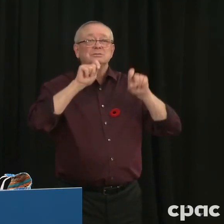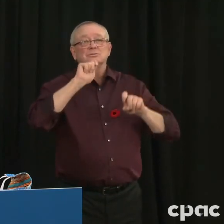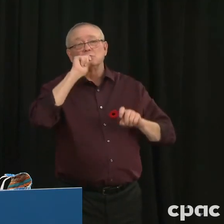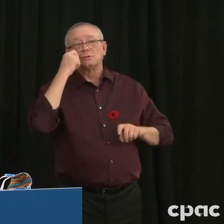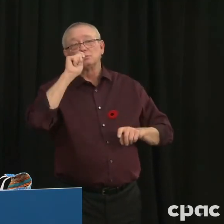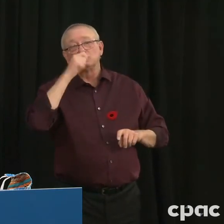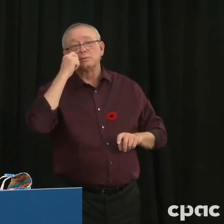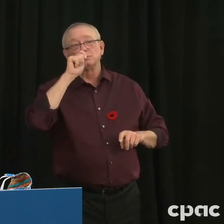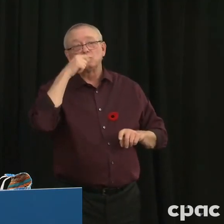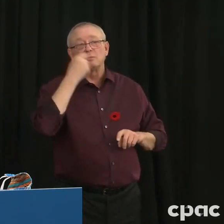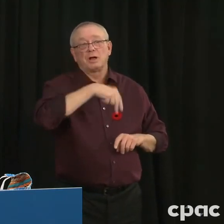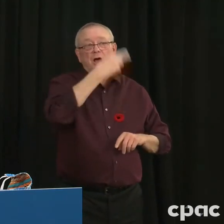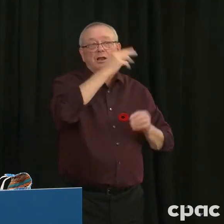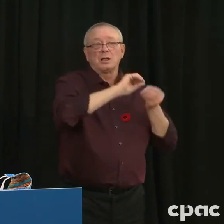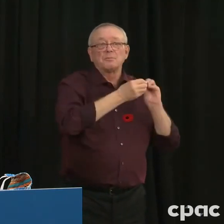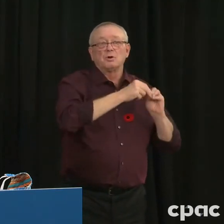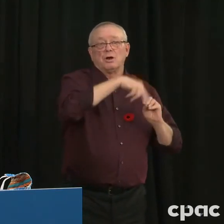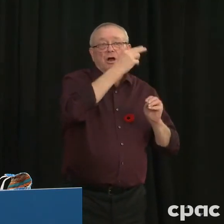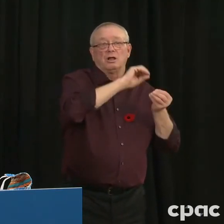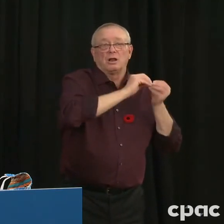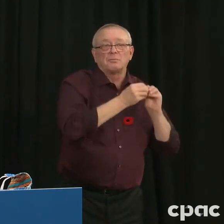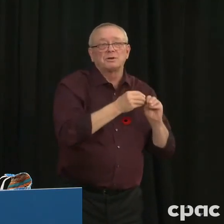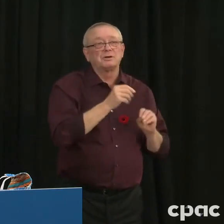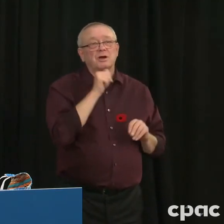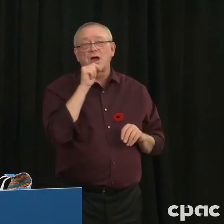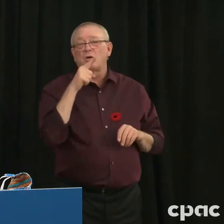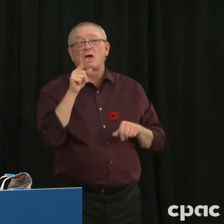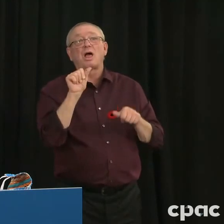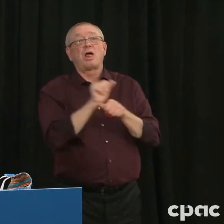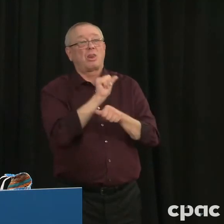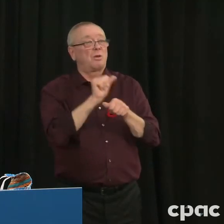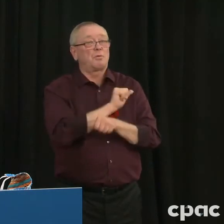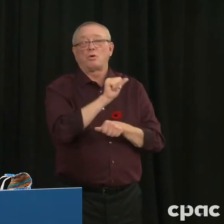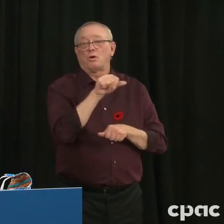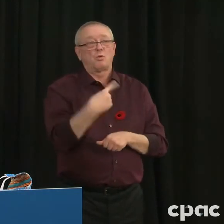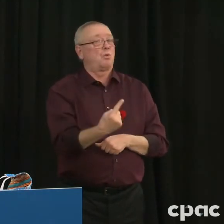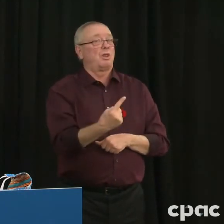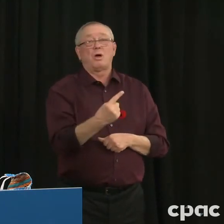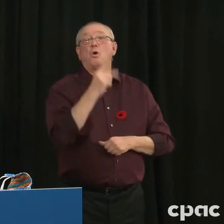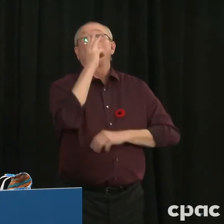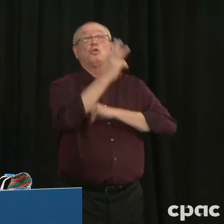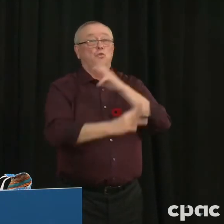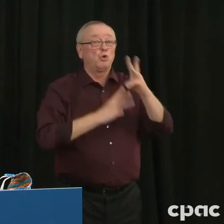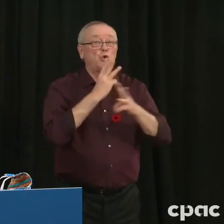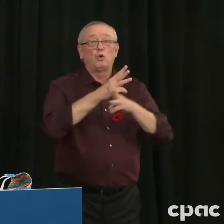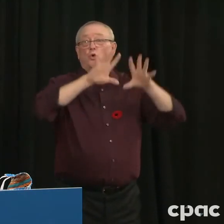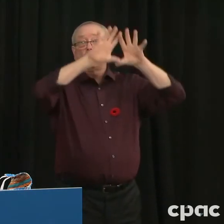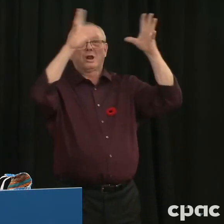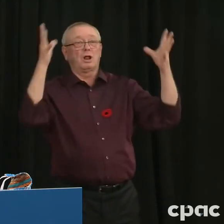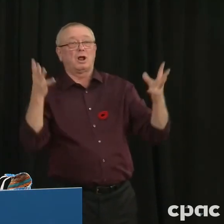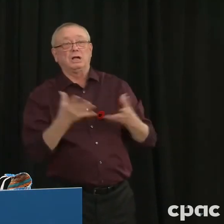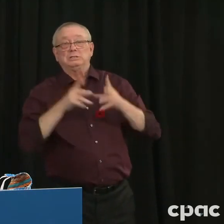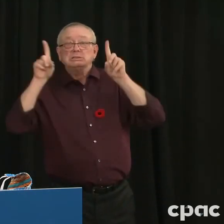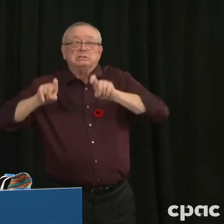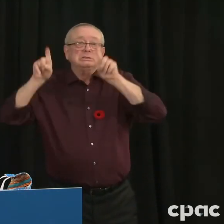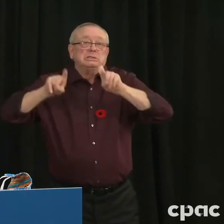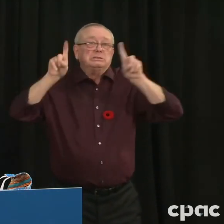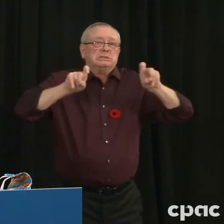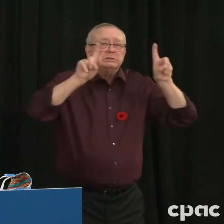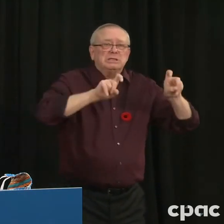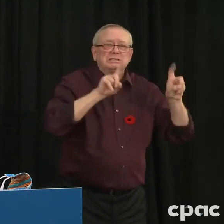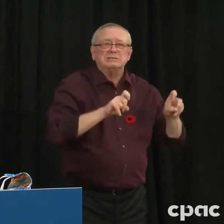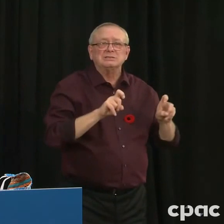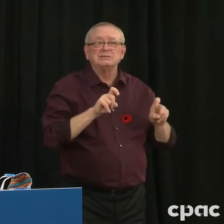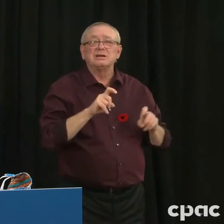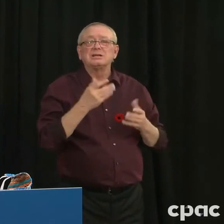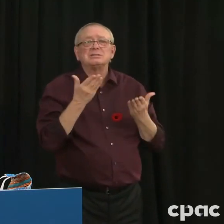much supply strain are Alberta labs seeing when it comes to swabs, pipette tips, and reagents? Are there concerns that at some